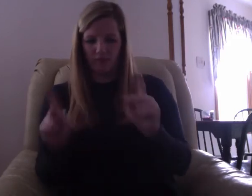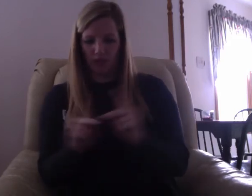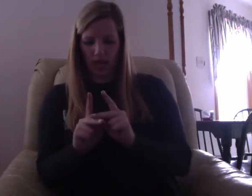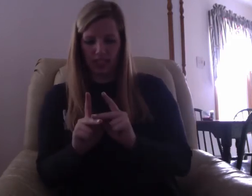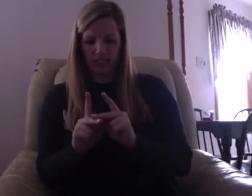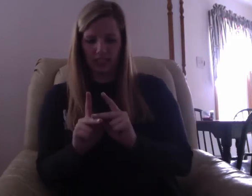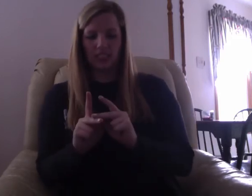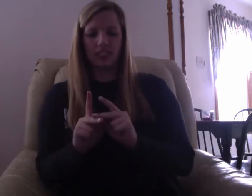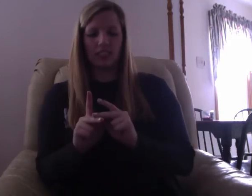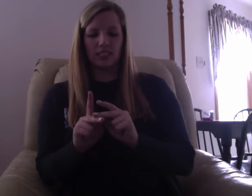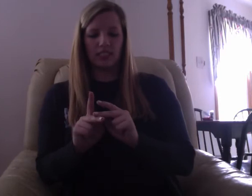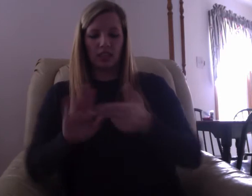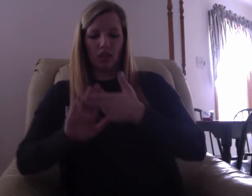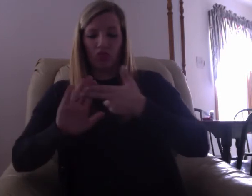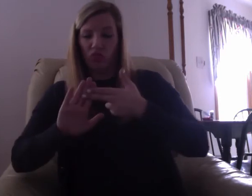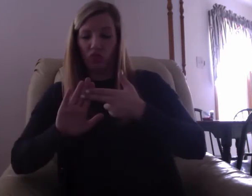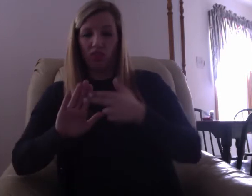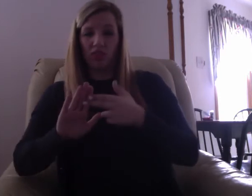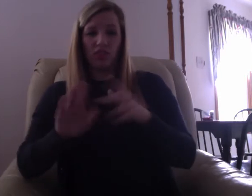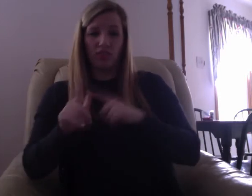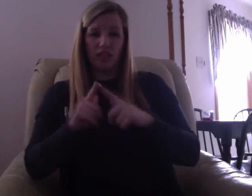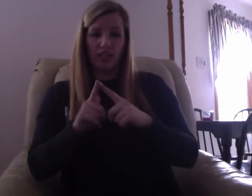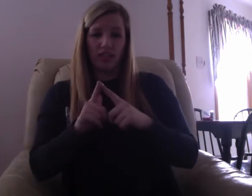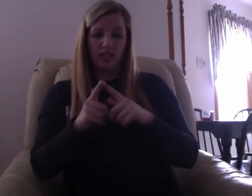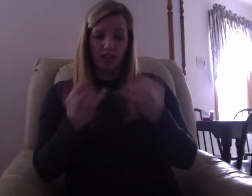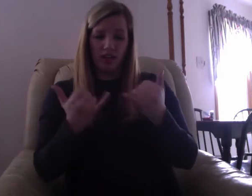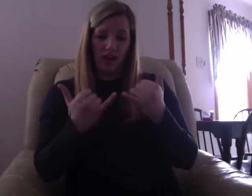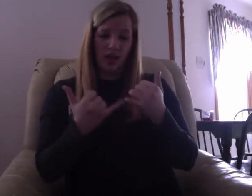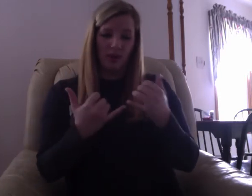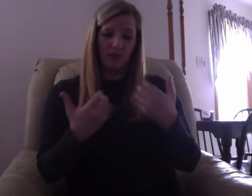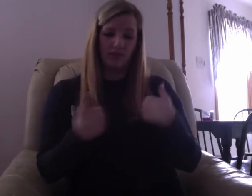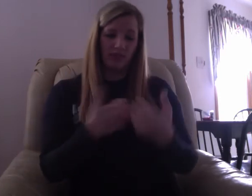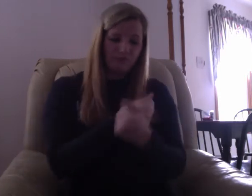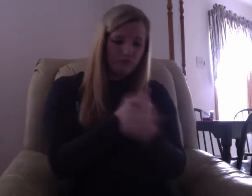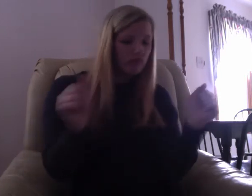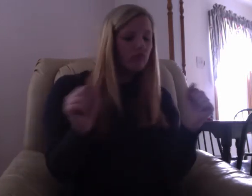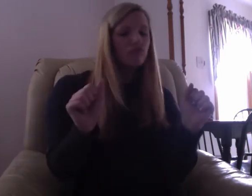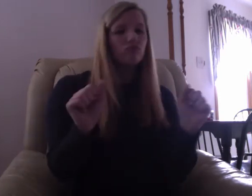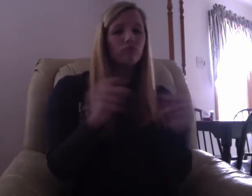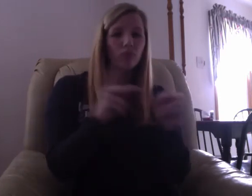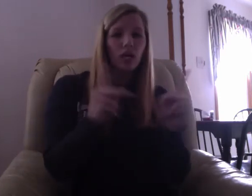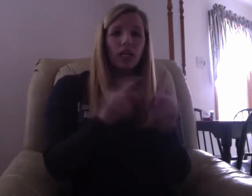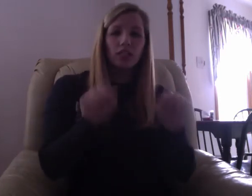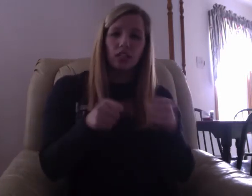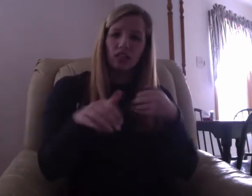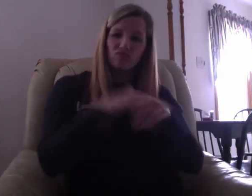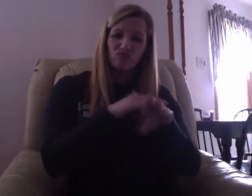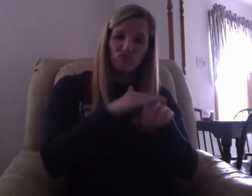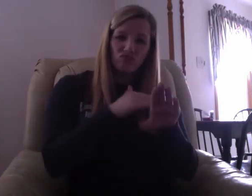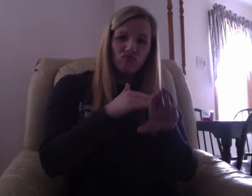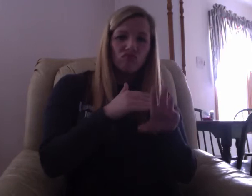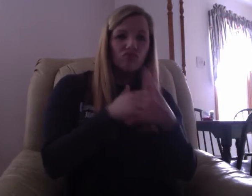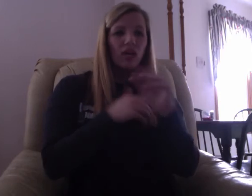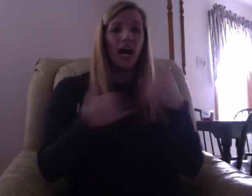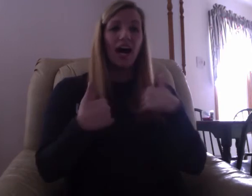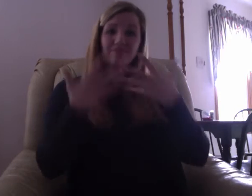this opens up the atmosphere, so that way not only does it tell students that, hey, I'm friendly, I'm not going to judge you,